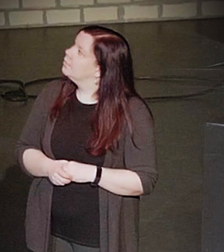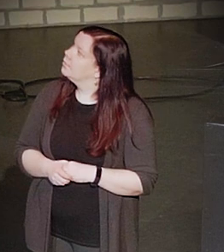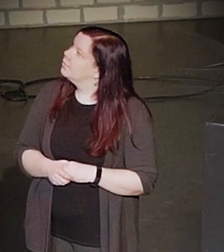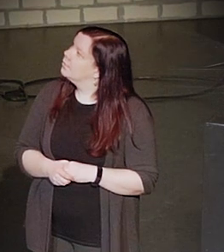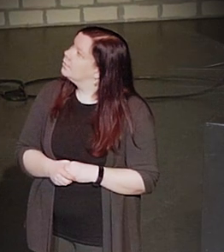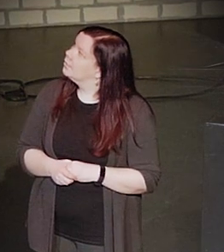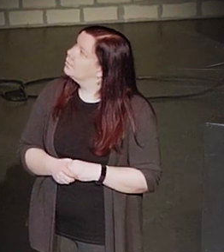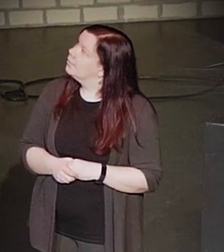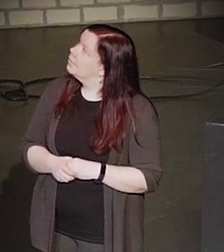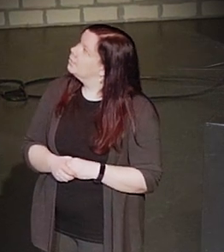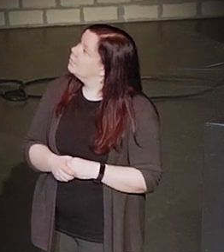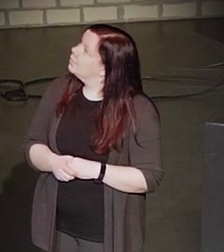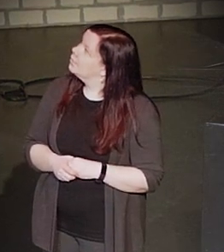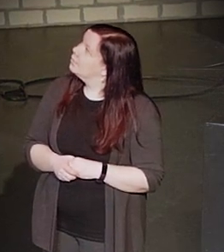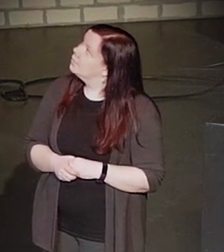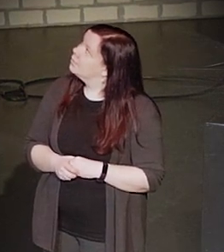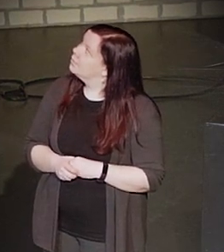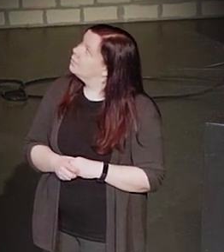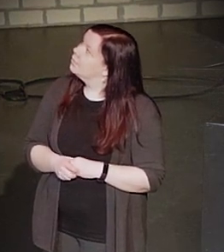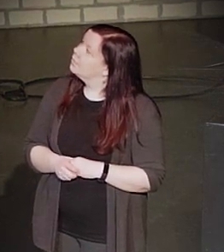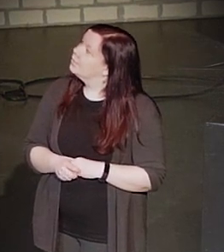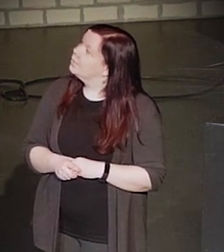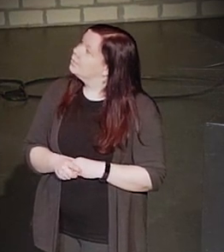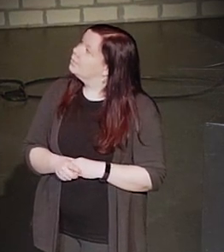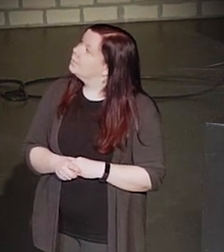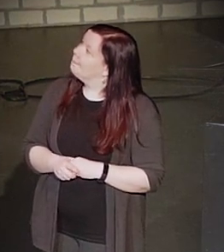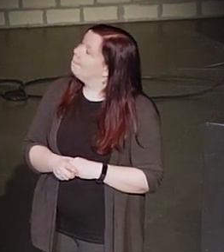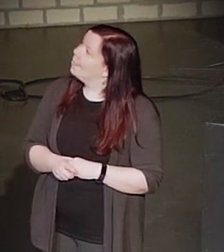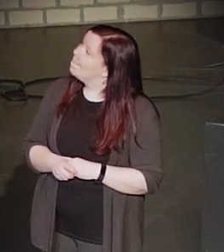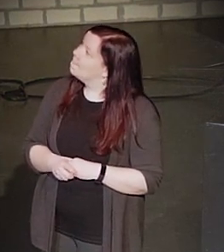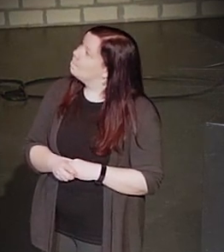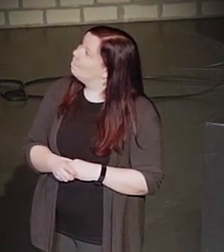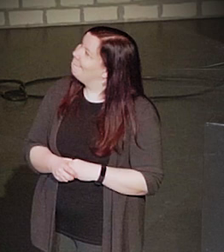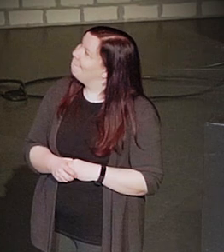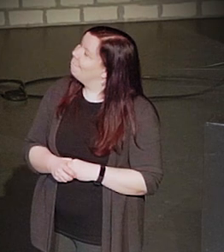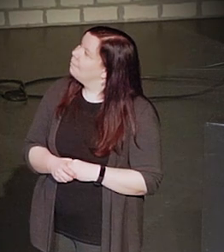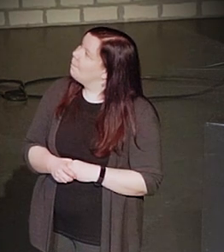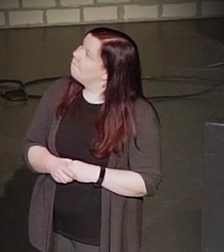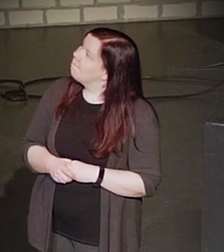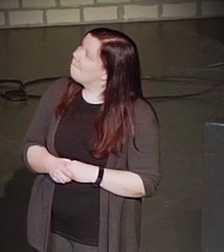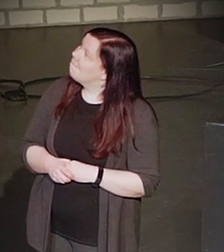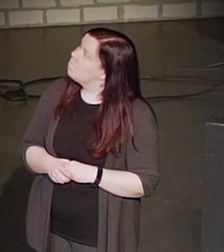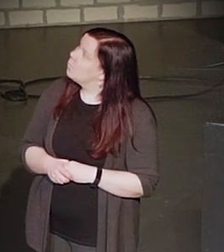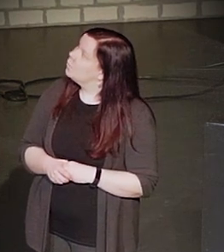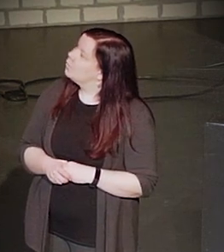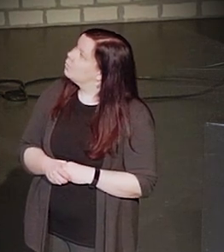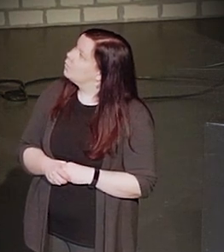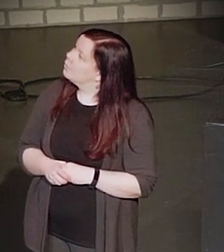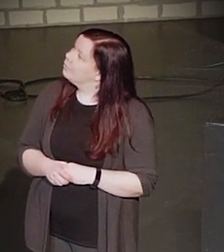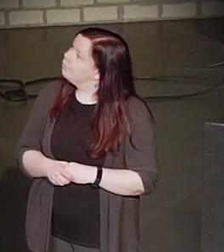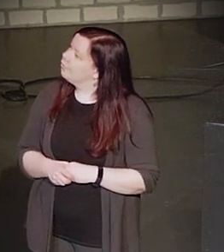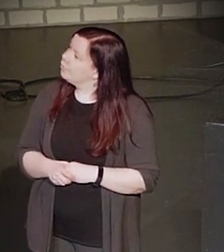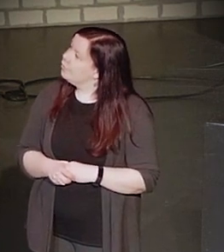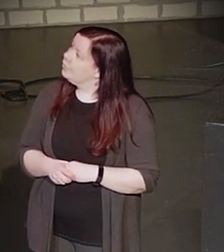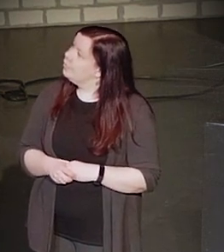been and was thought to cherish a pretentious pride. He was the first Greek to whom cities erected altars and made